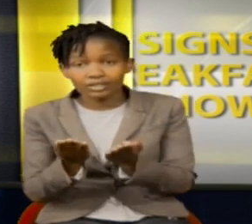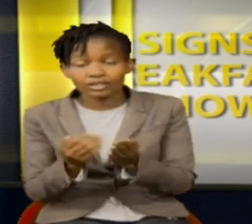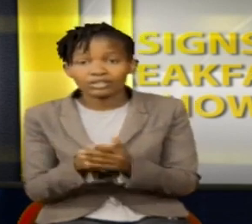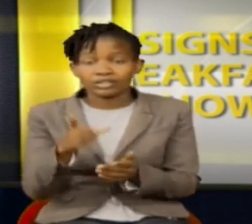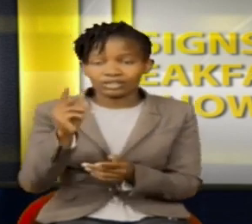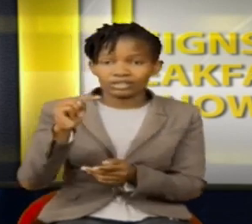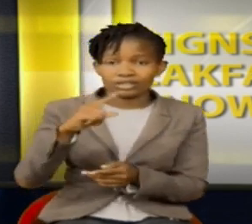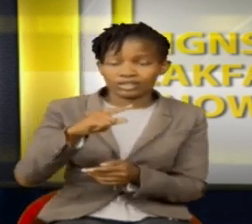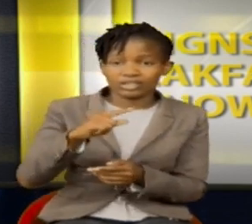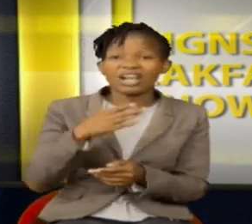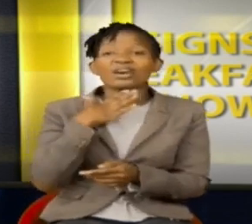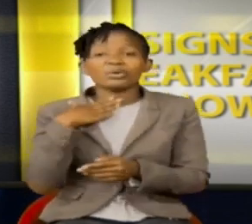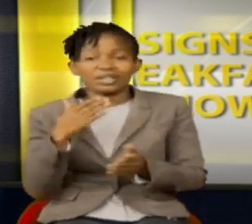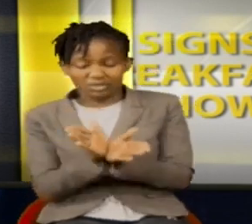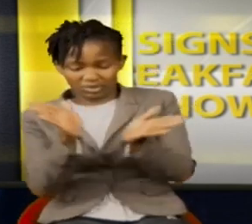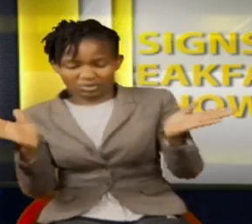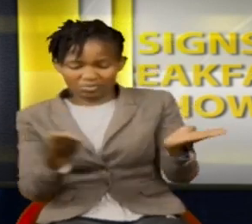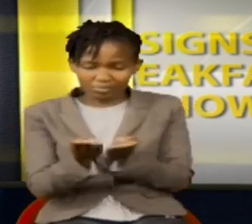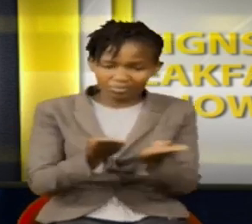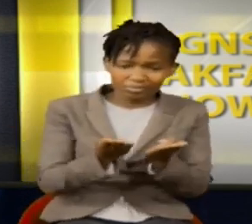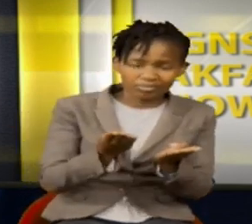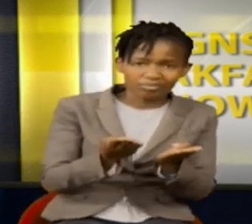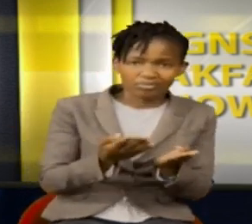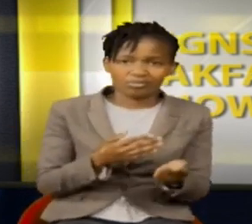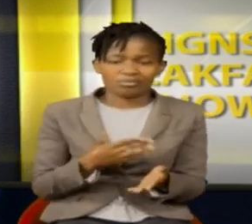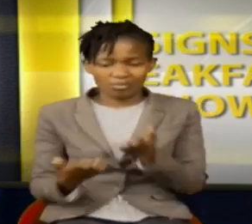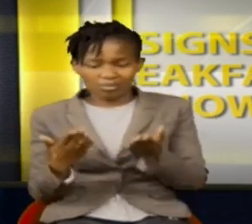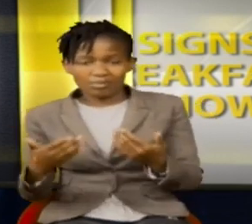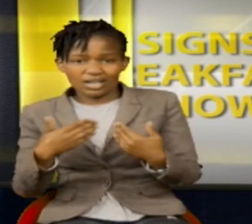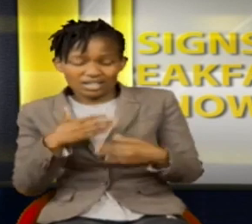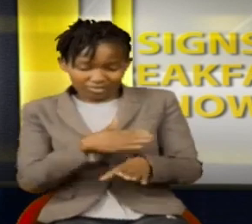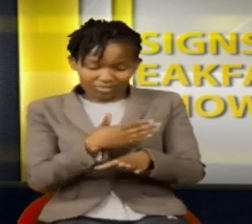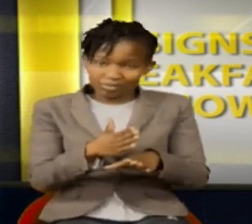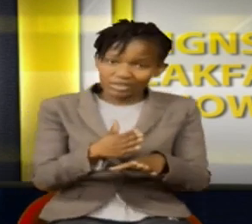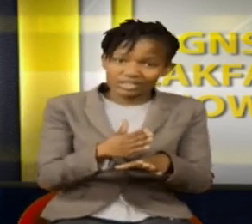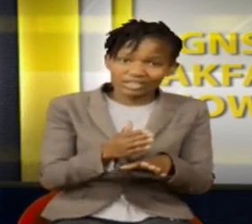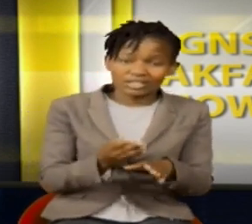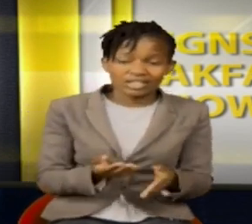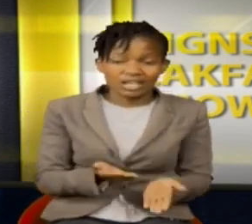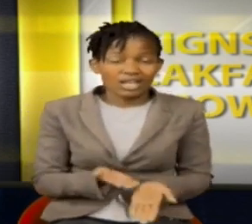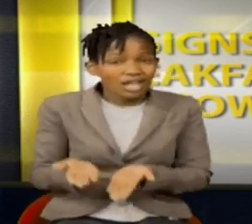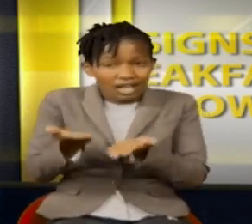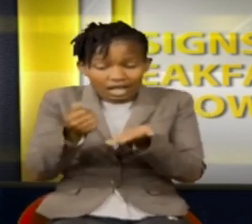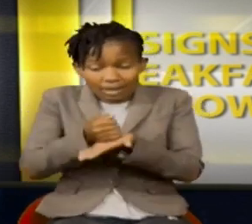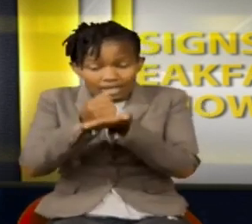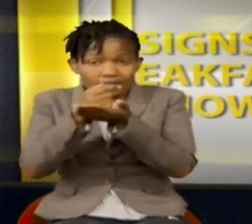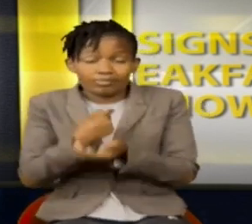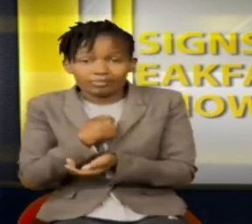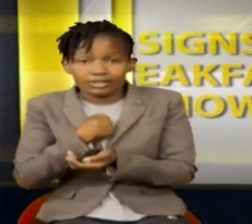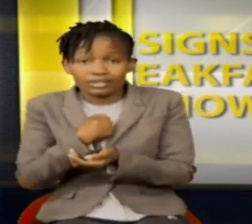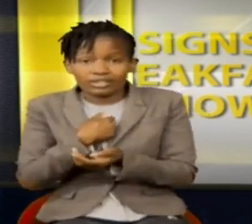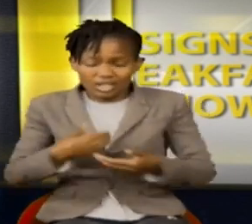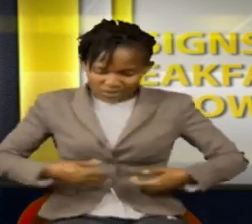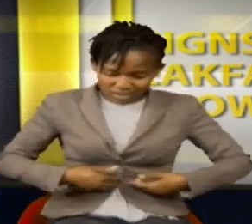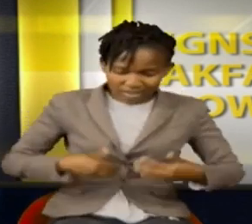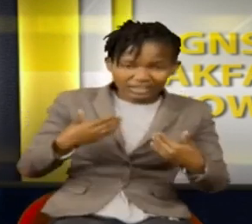colleague, Gengine, nataka kufungua biz, Gengine, yana ngoma, promote." So I'm like, you know what? Young people have the entrepreneurial spirit,